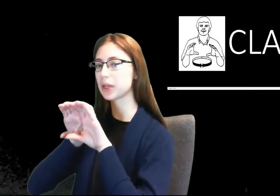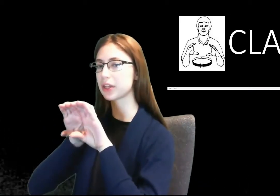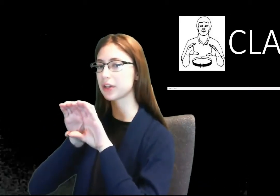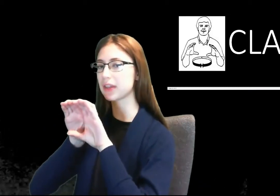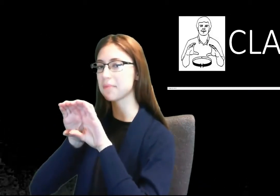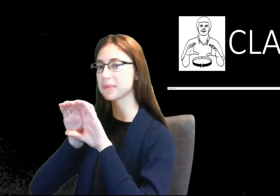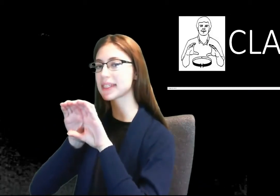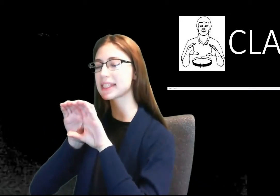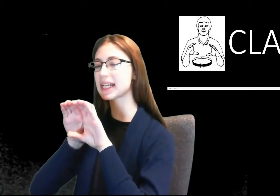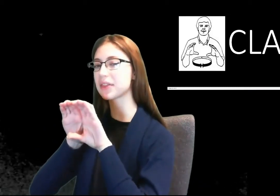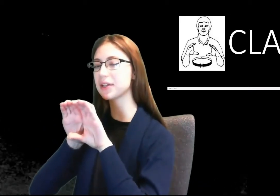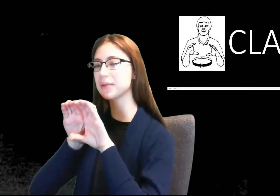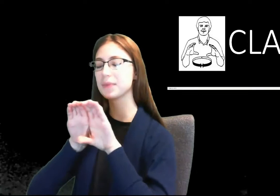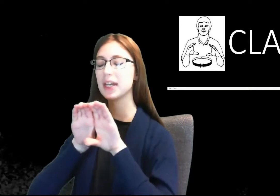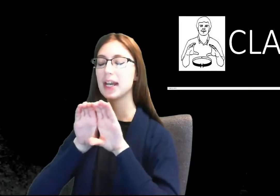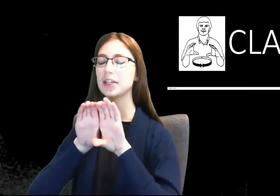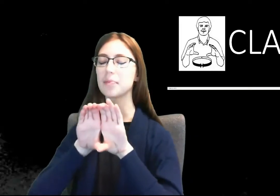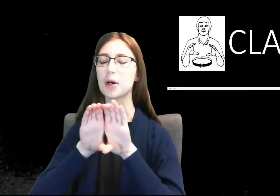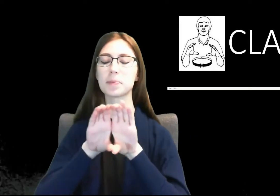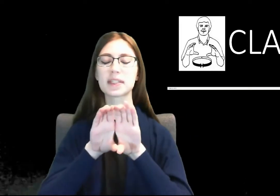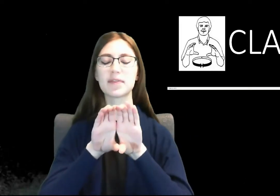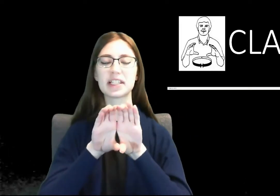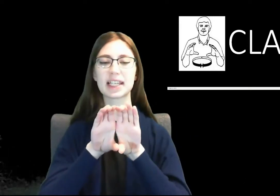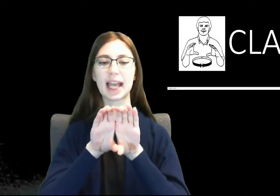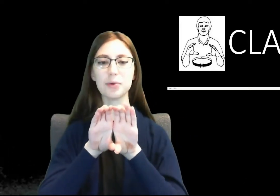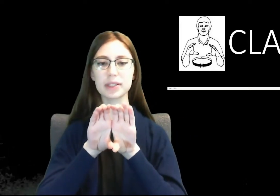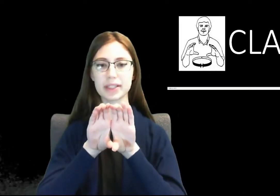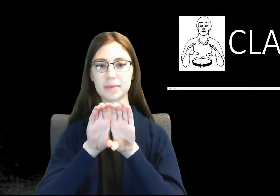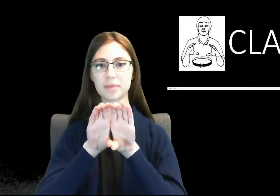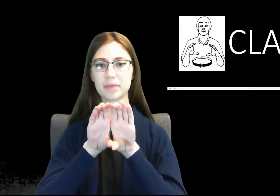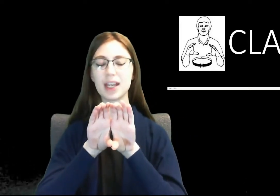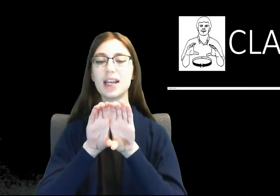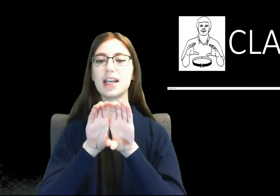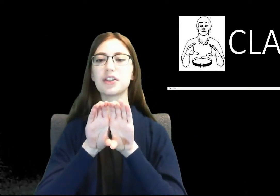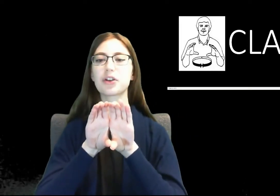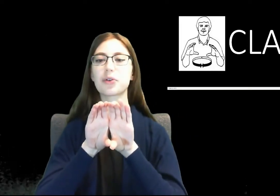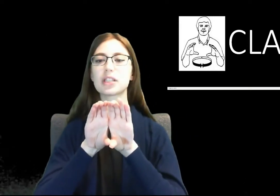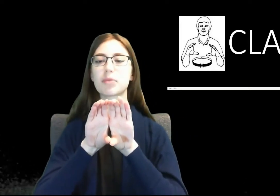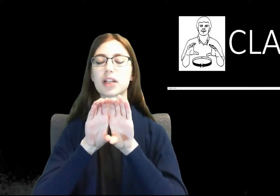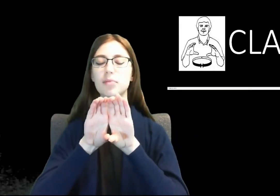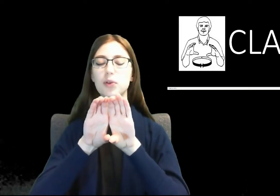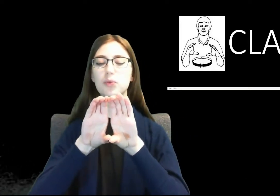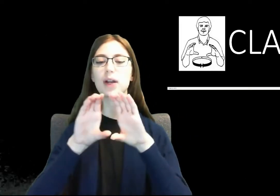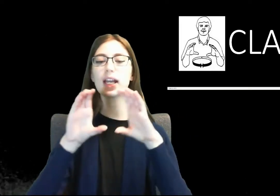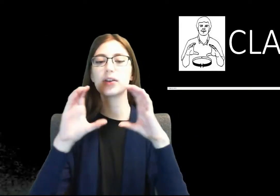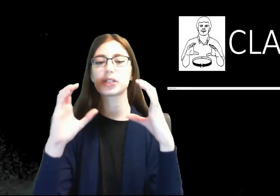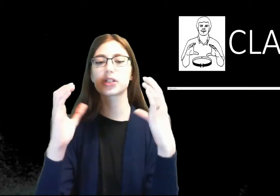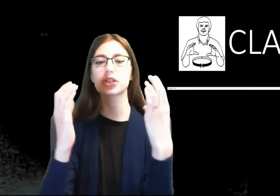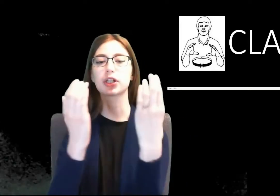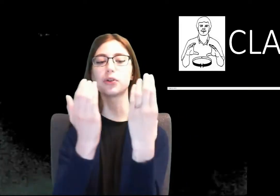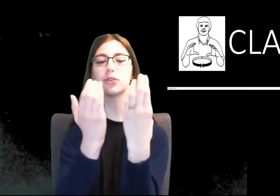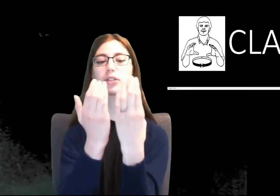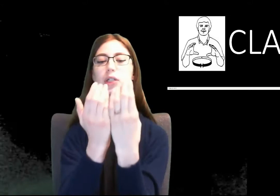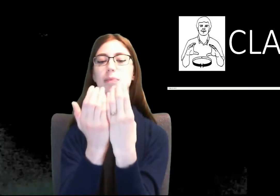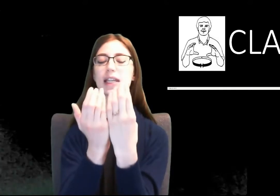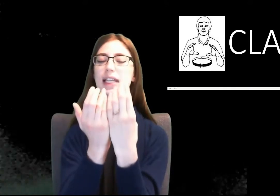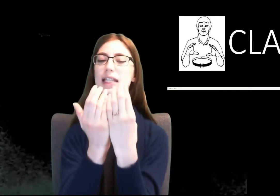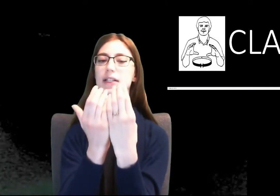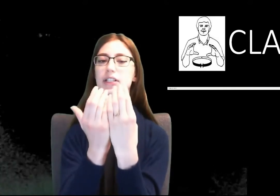your thumbs together and your palms facing out. You're going to bring them around in a circle so your pinkies are